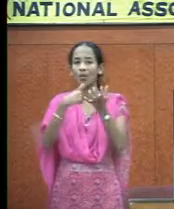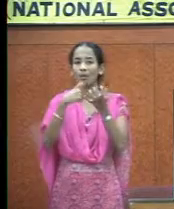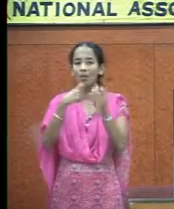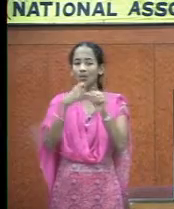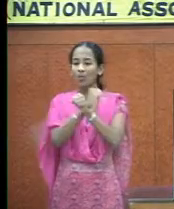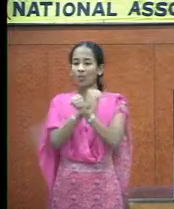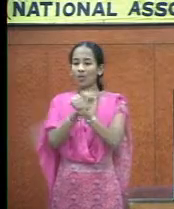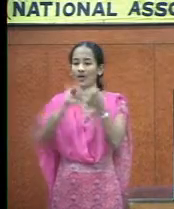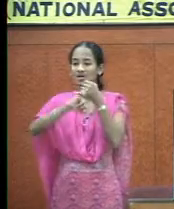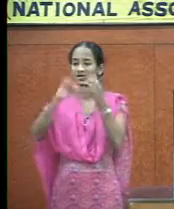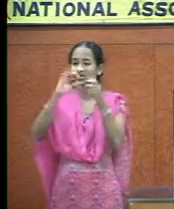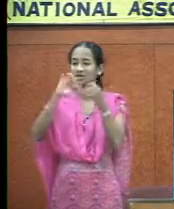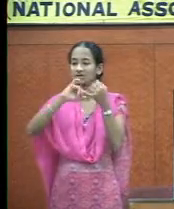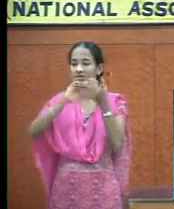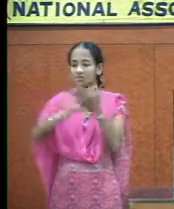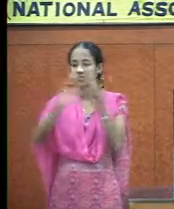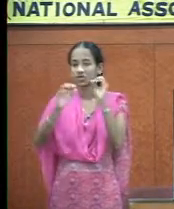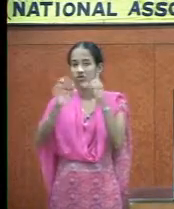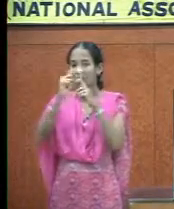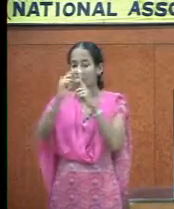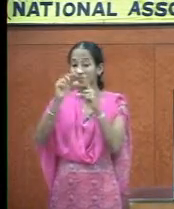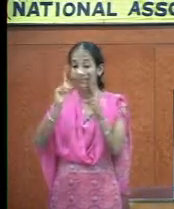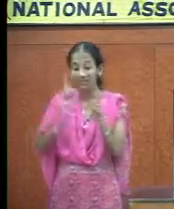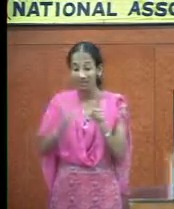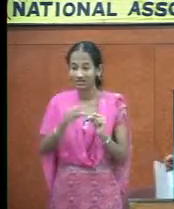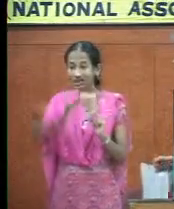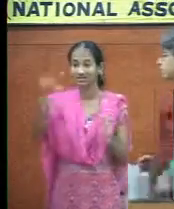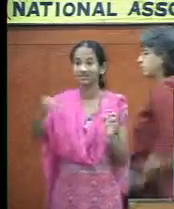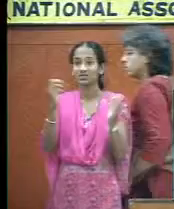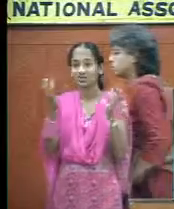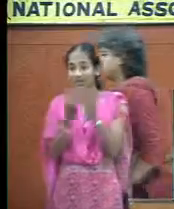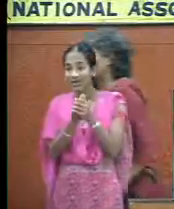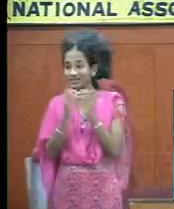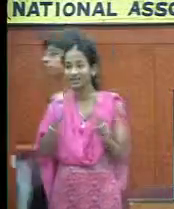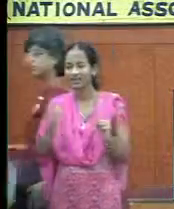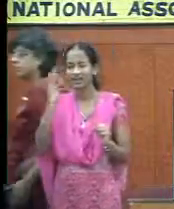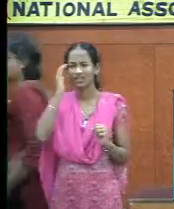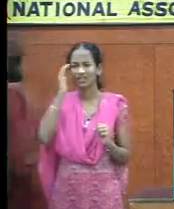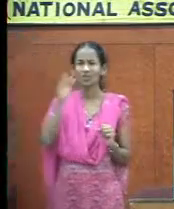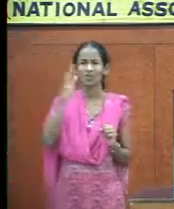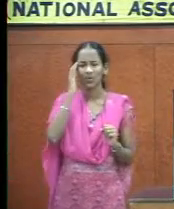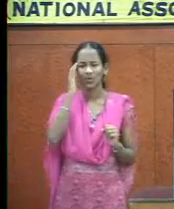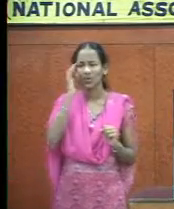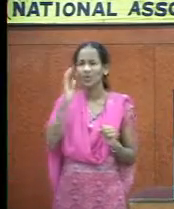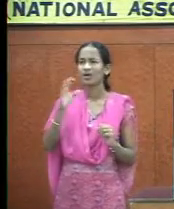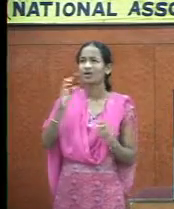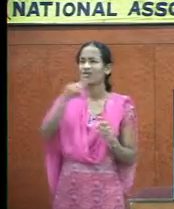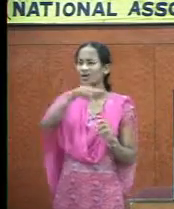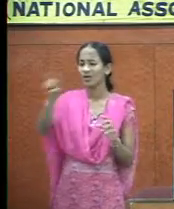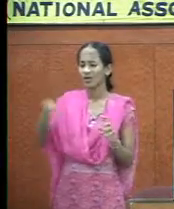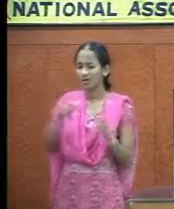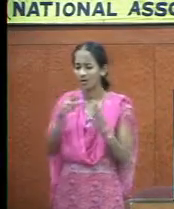we continuously educate ourselves and learn from each other what is happening in the country